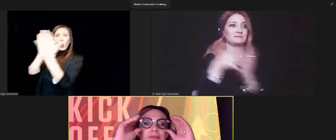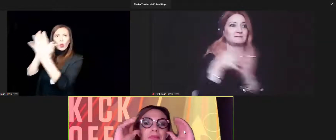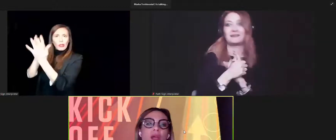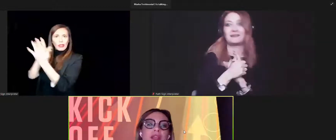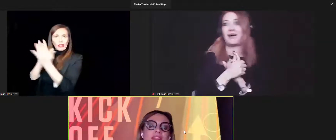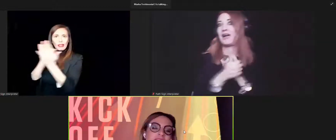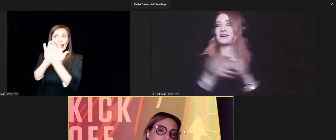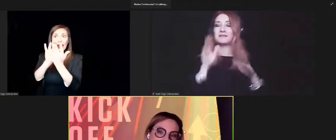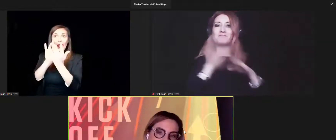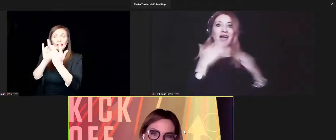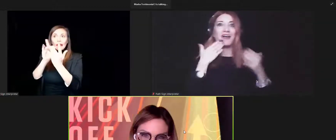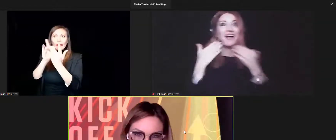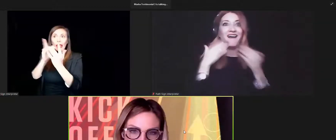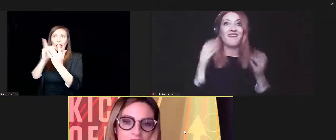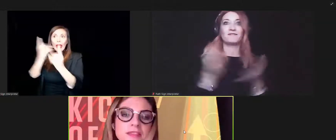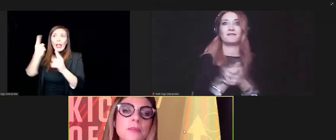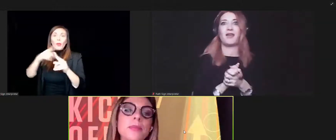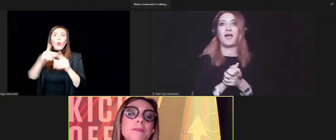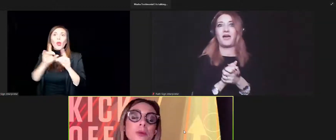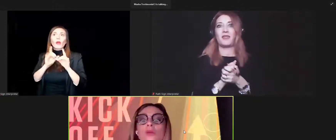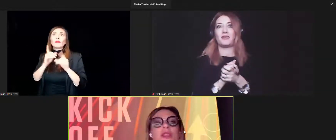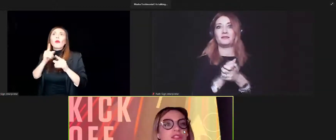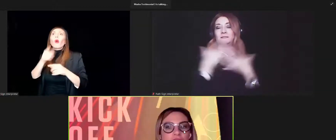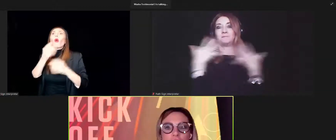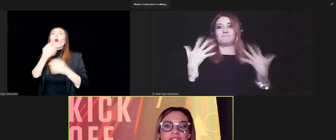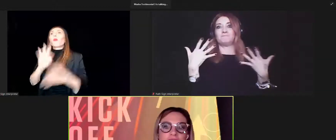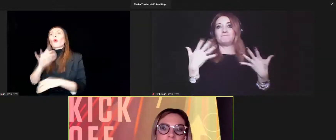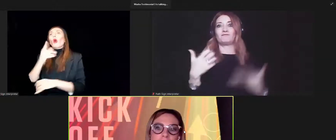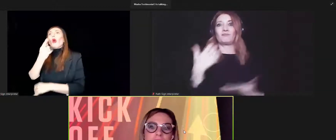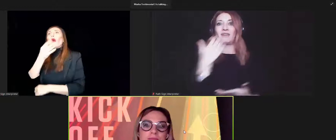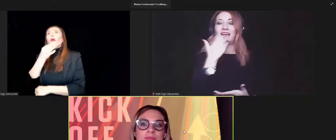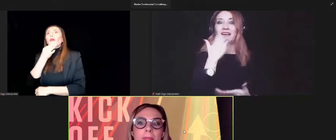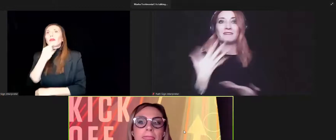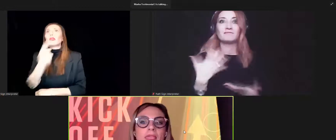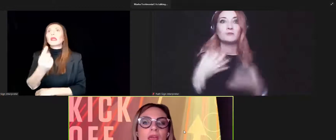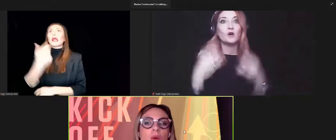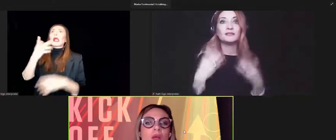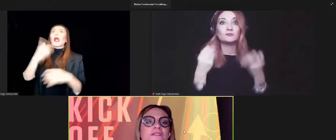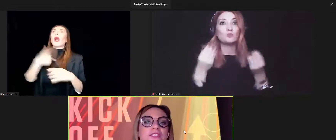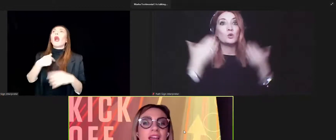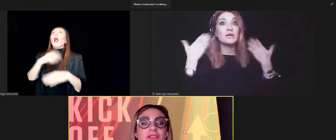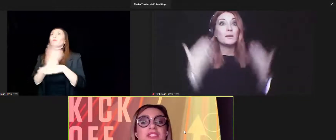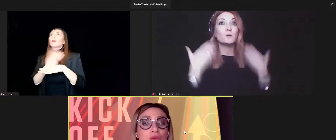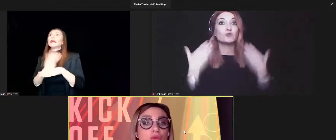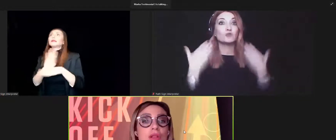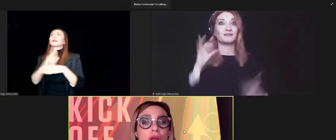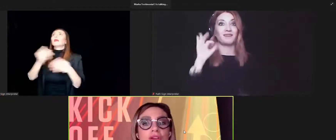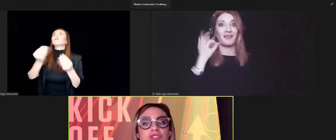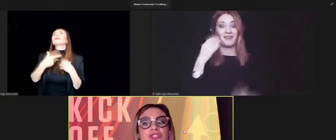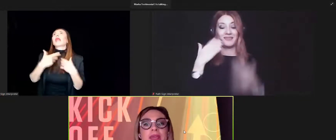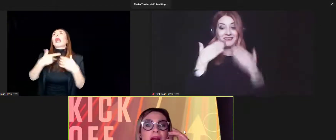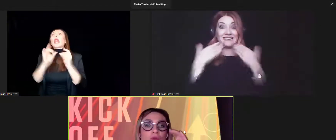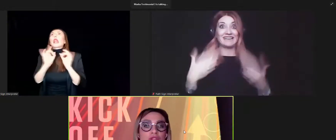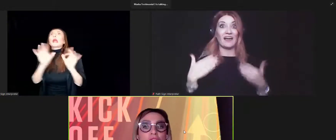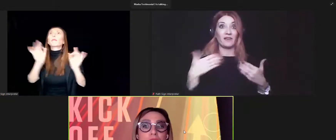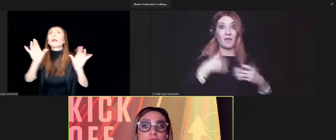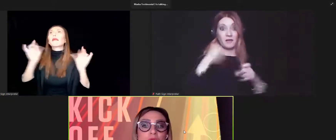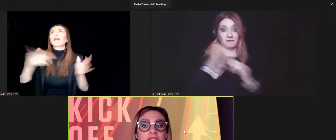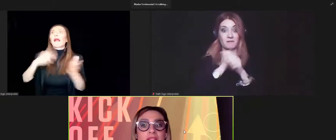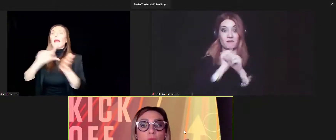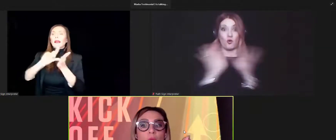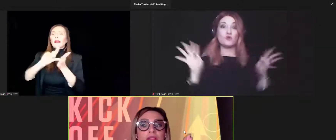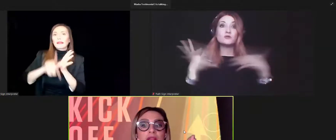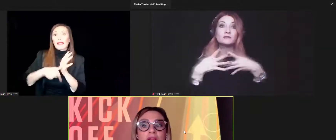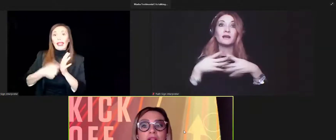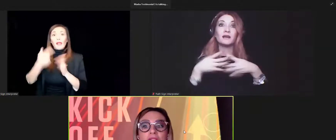By employing this strategy, the people in your team will very soon learn to be